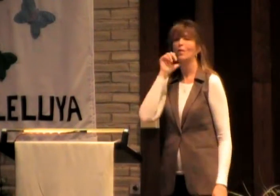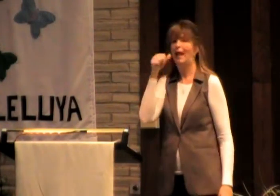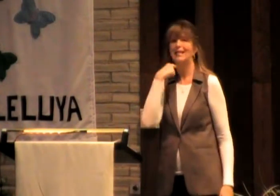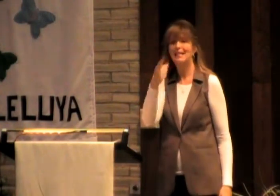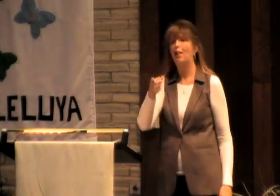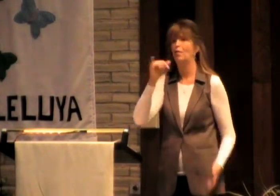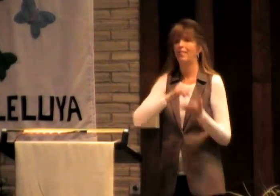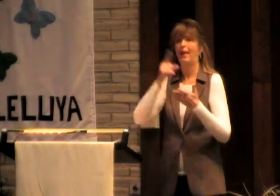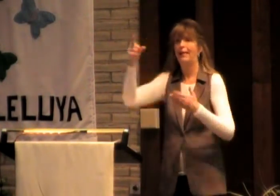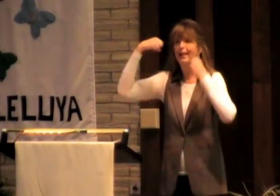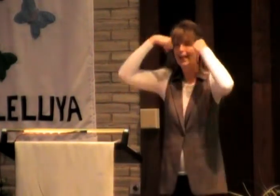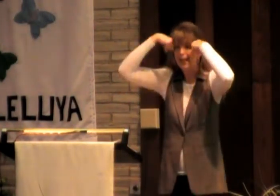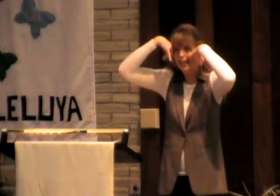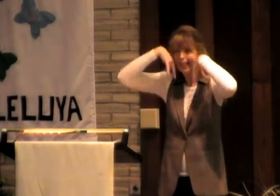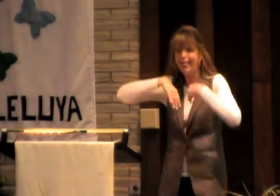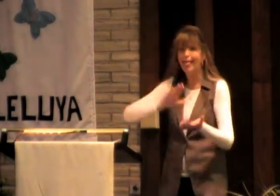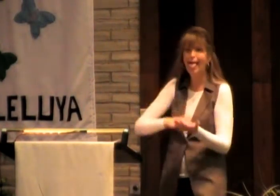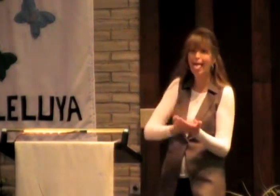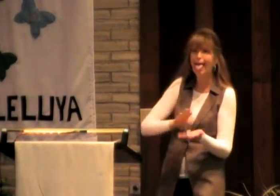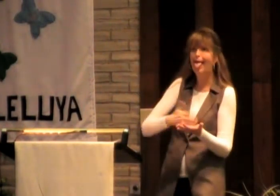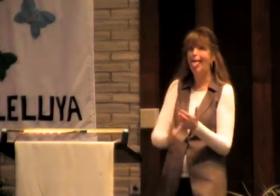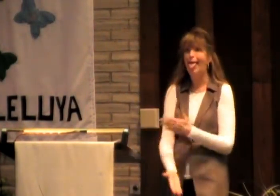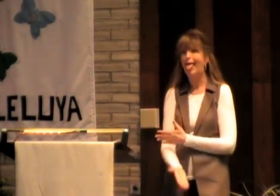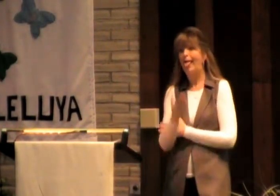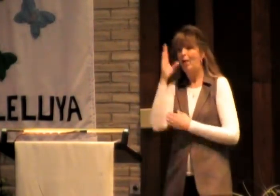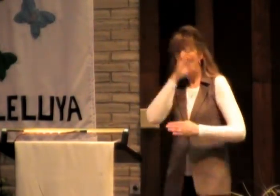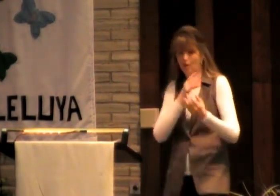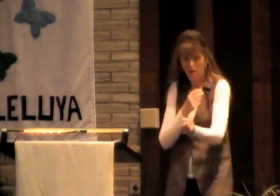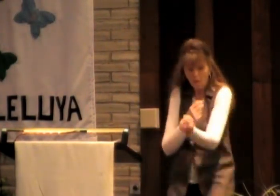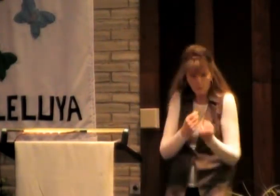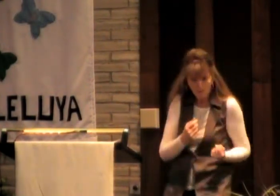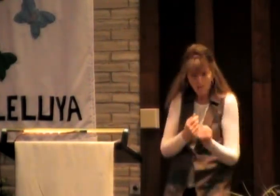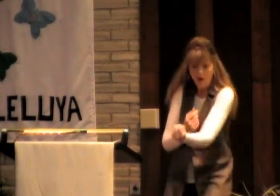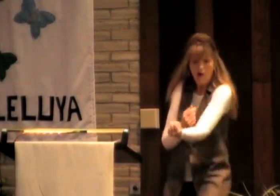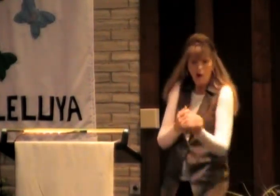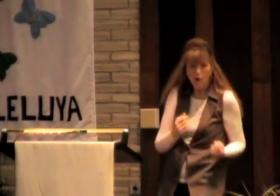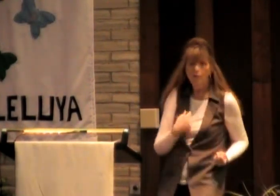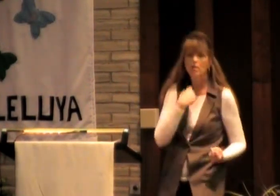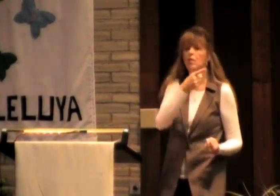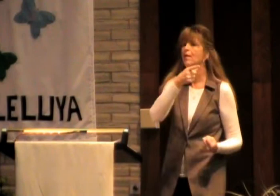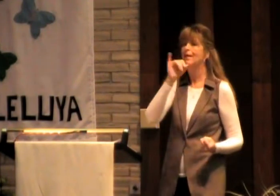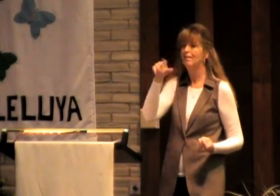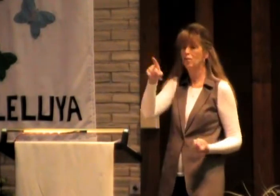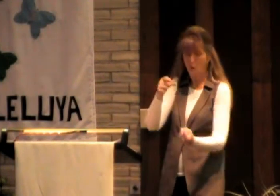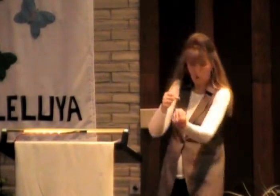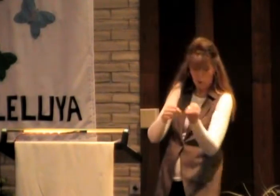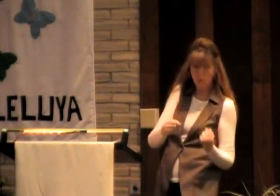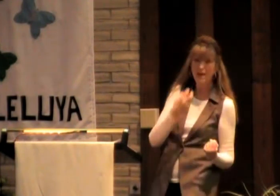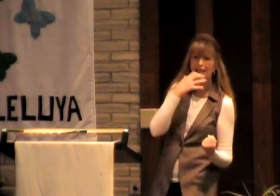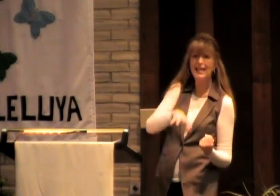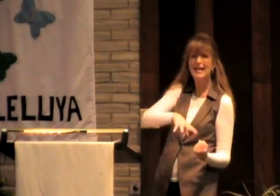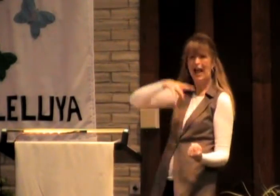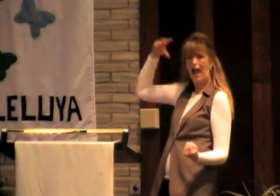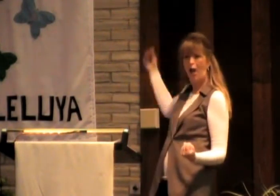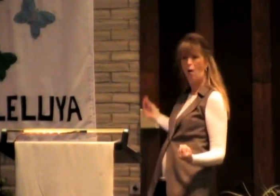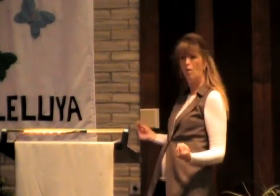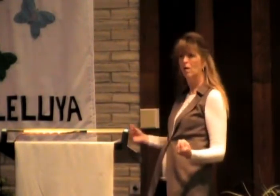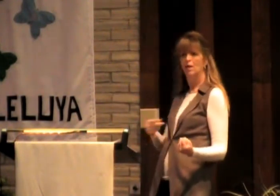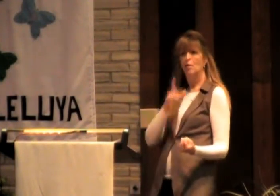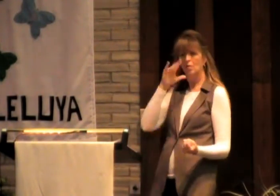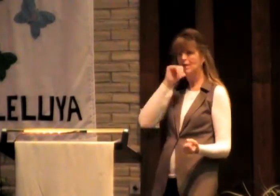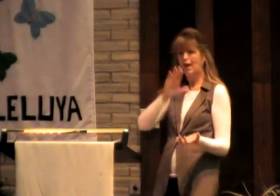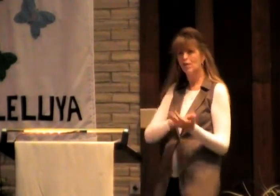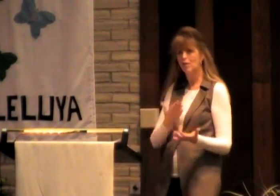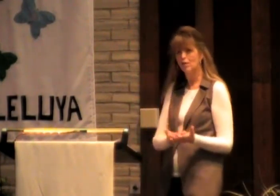was nice of him. He's not going to tell you that he worked hard this morning making those cookies and checking them in the oven. And, you know,